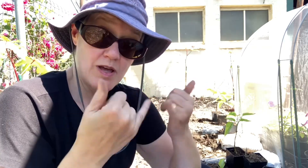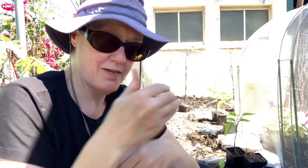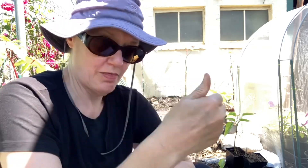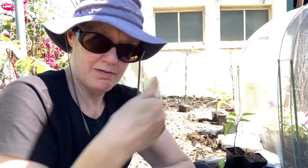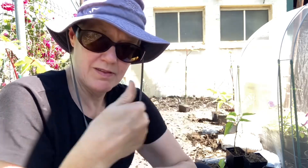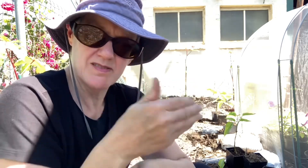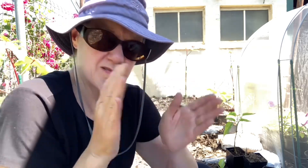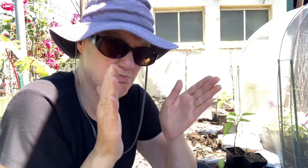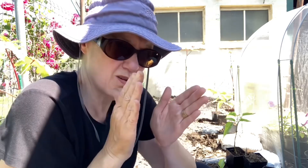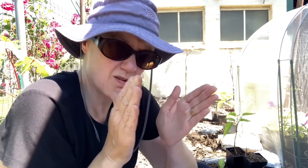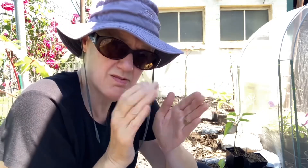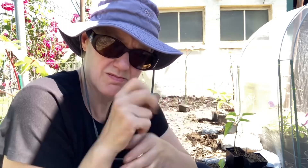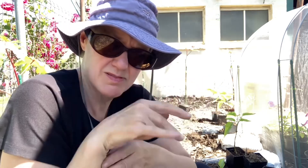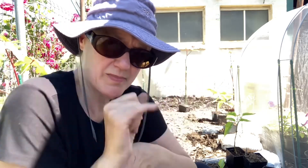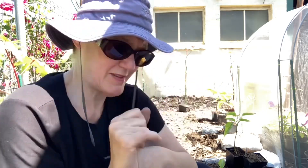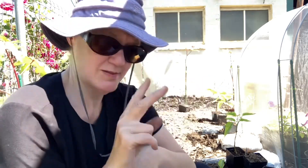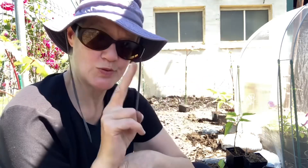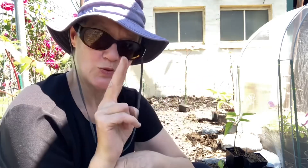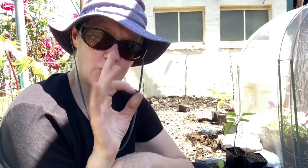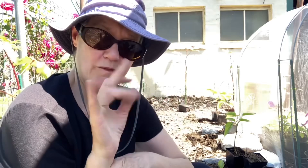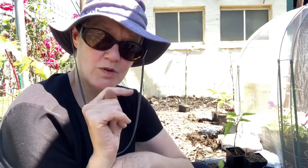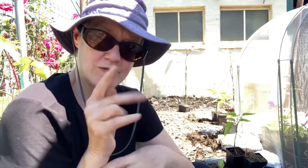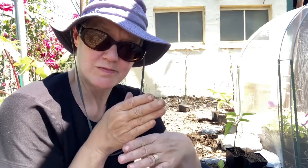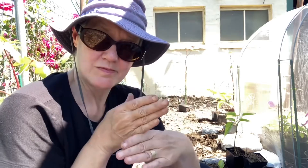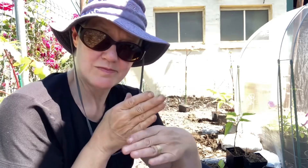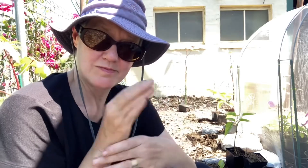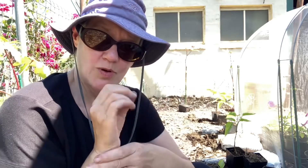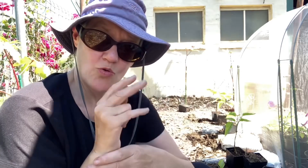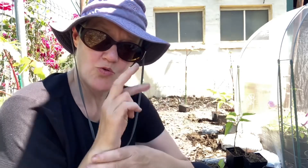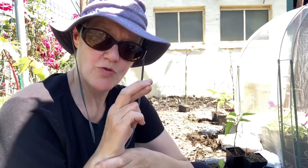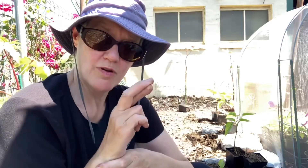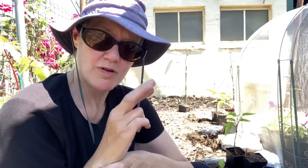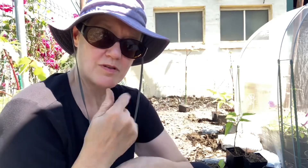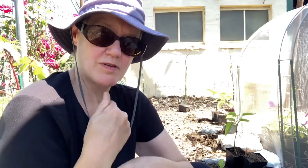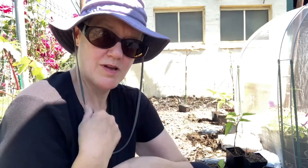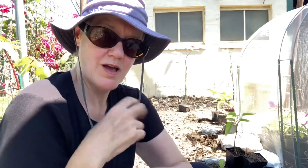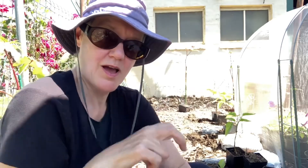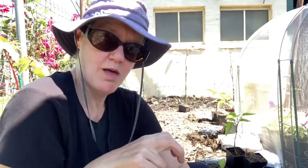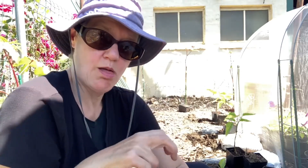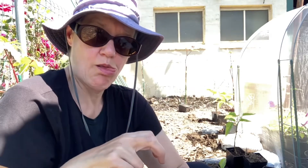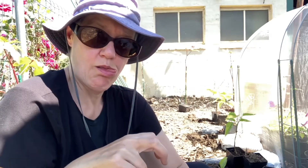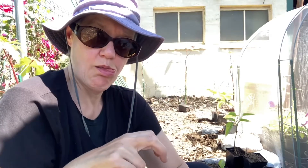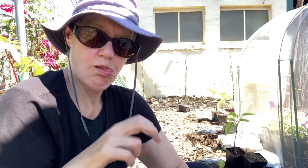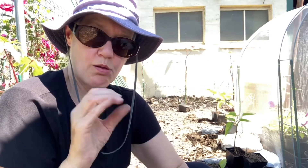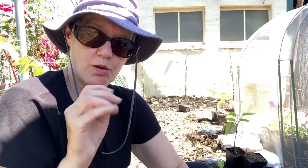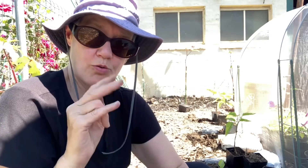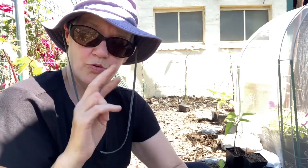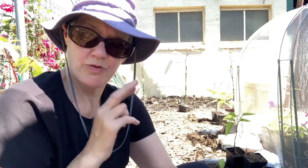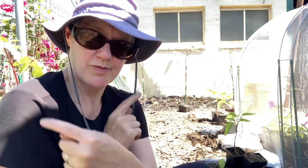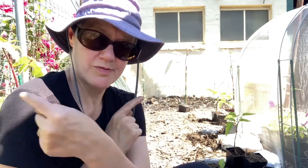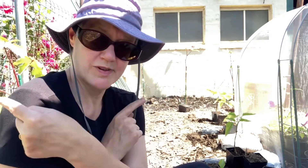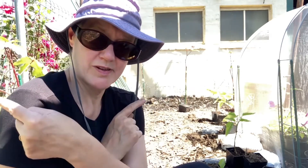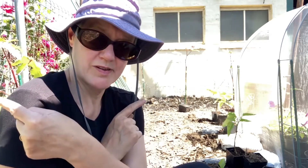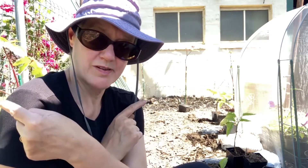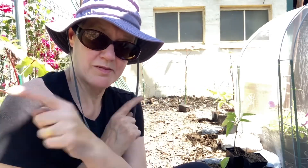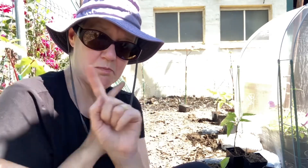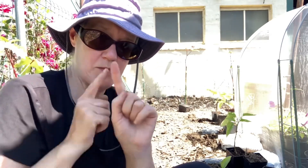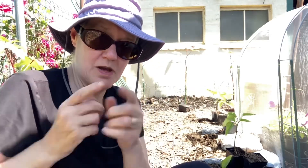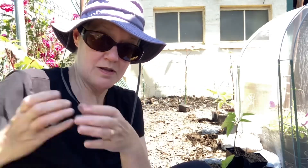accidentally stepping on them. Like, for example, this is a small space. There's only 2 feet between them and the okra. And